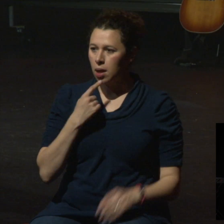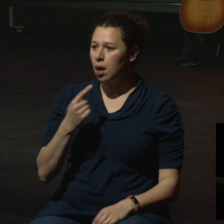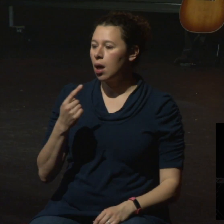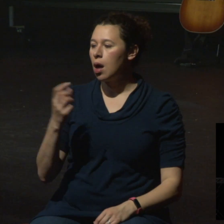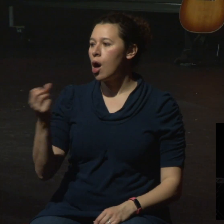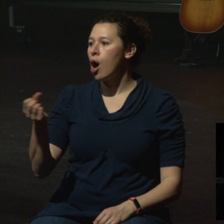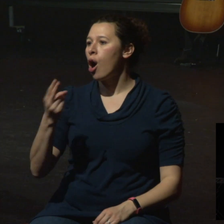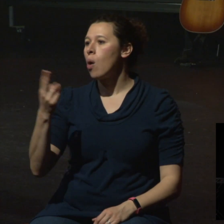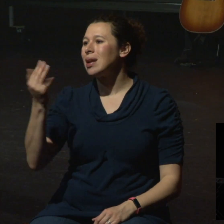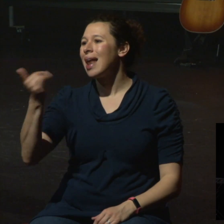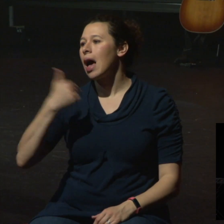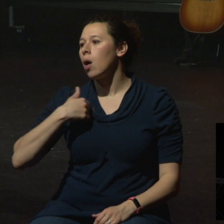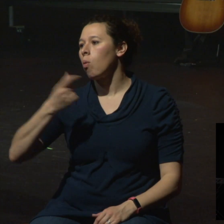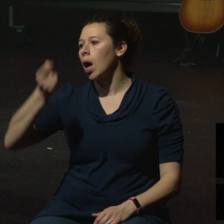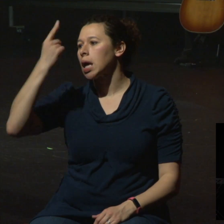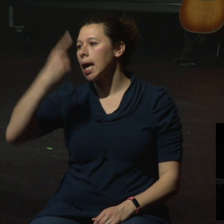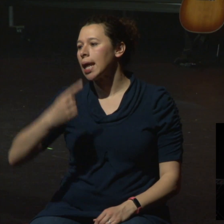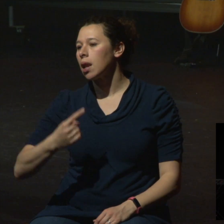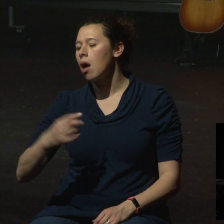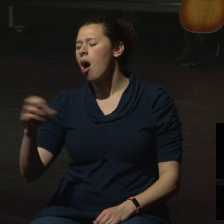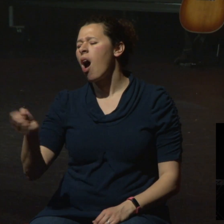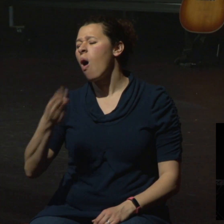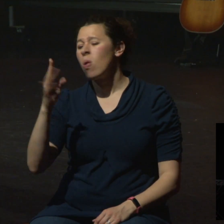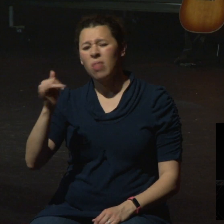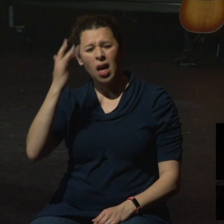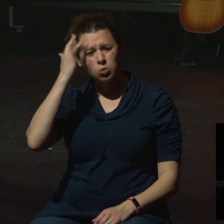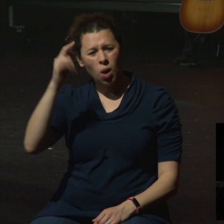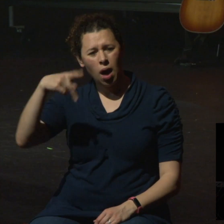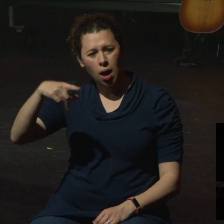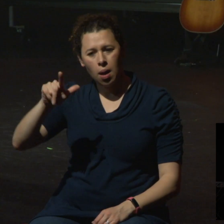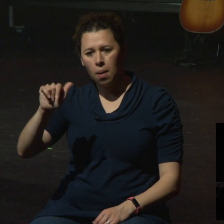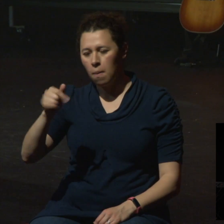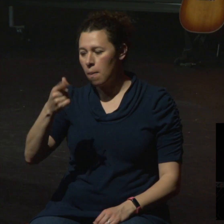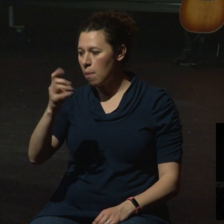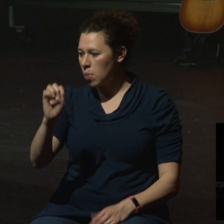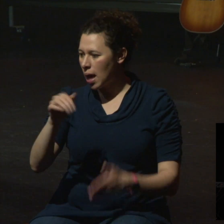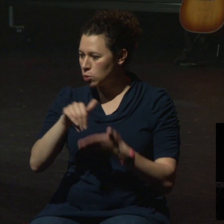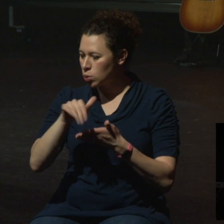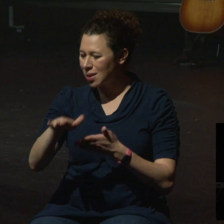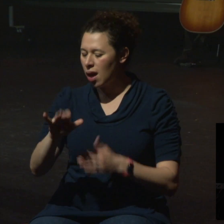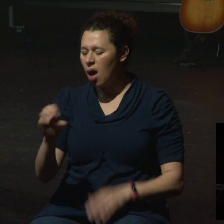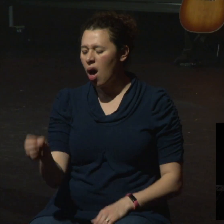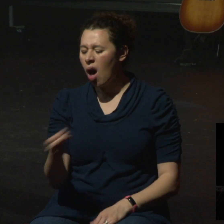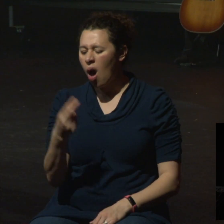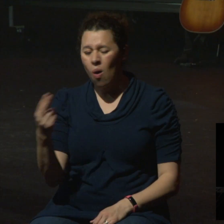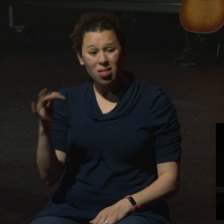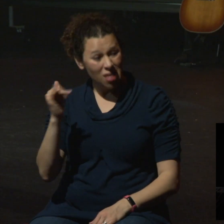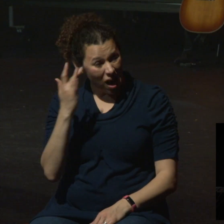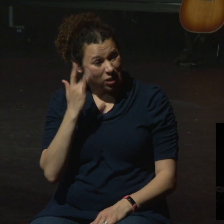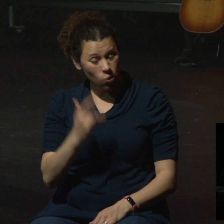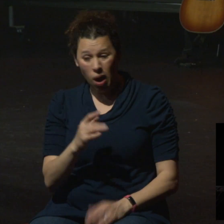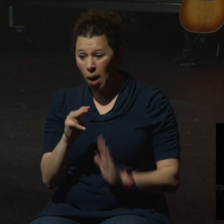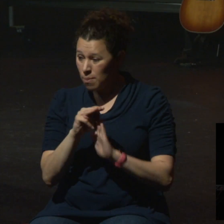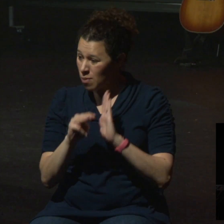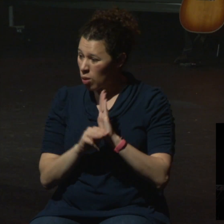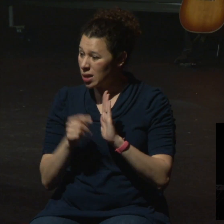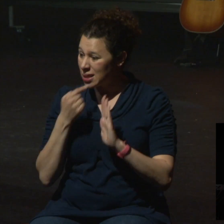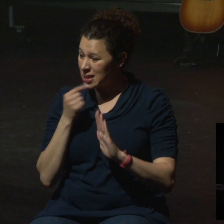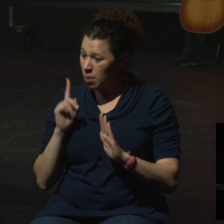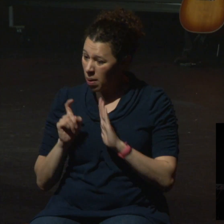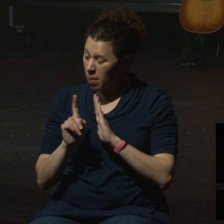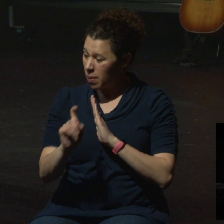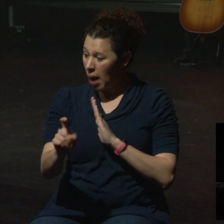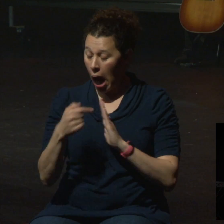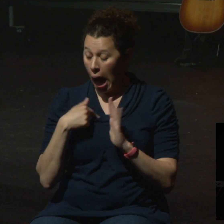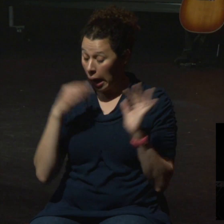saying. This is why all those plagues got sent. This is why Moses told us to cross over the water. I thought he was crazy,